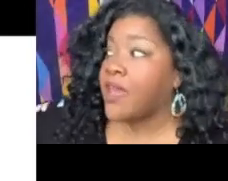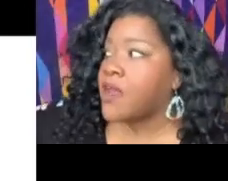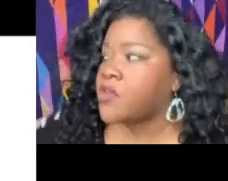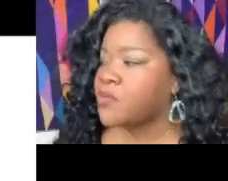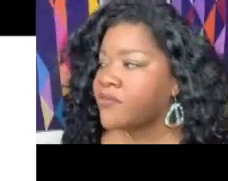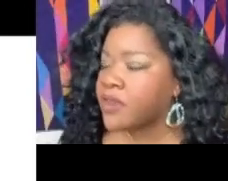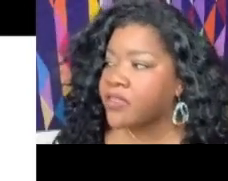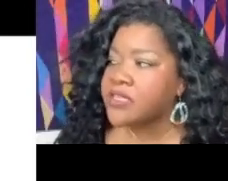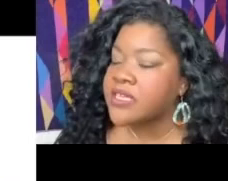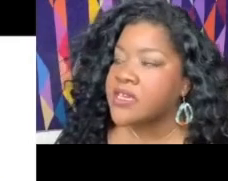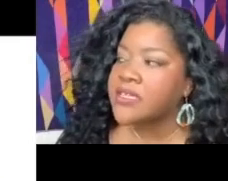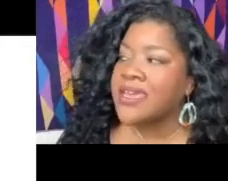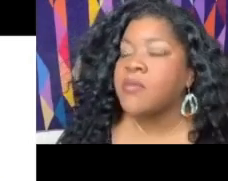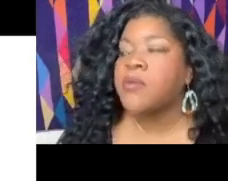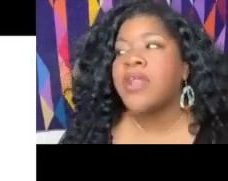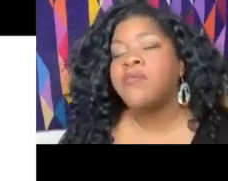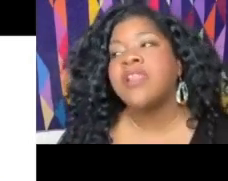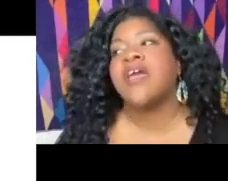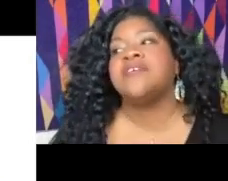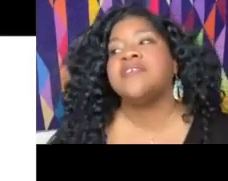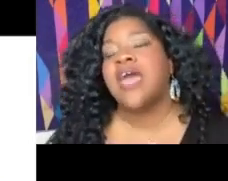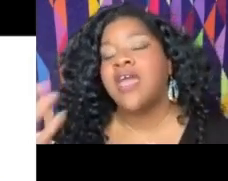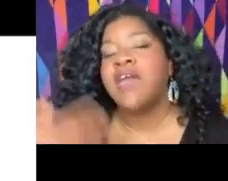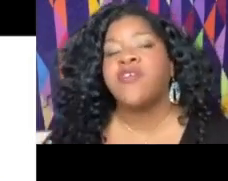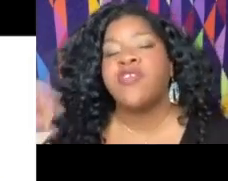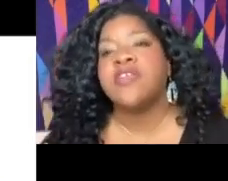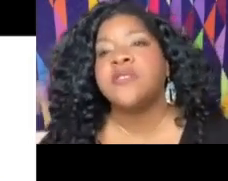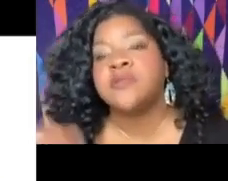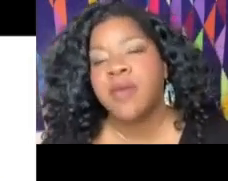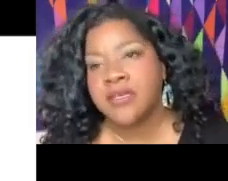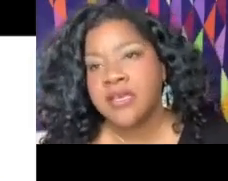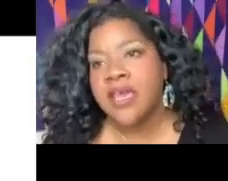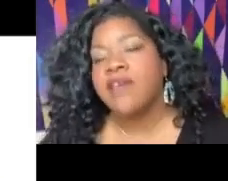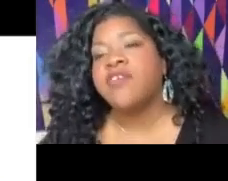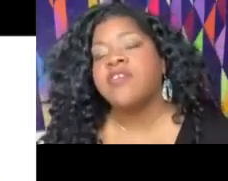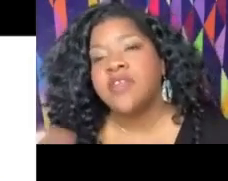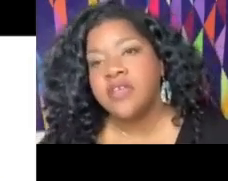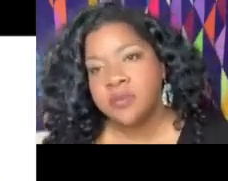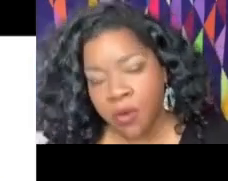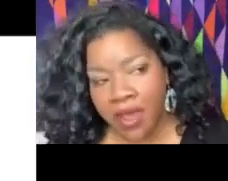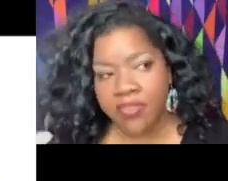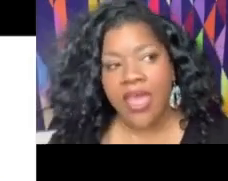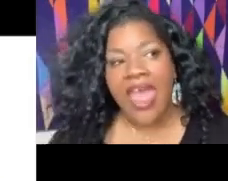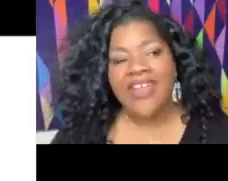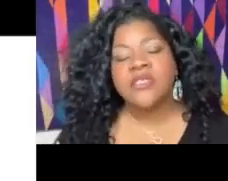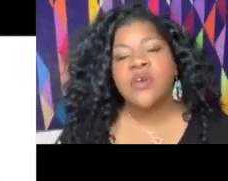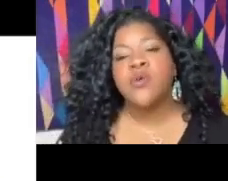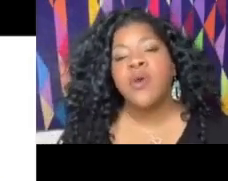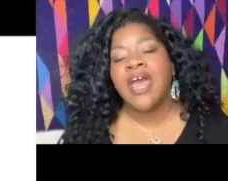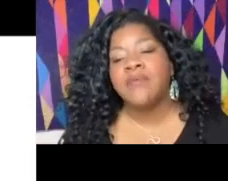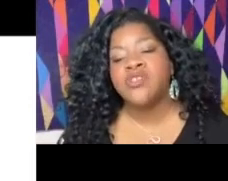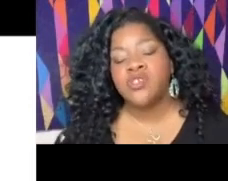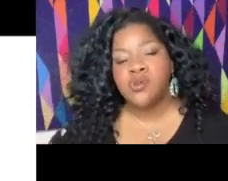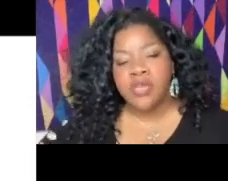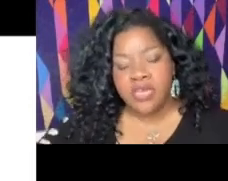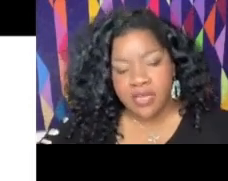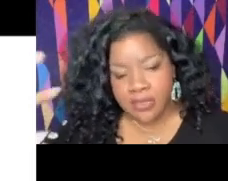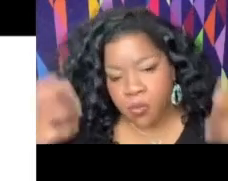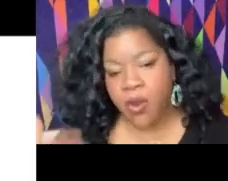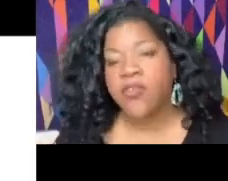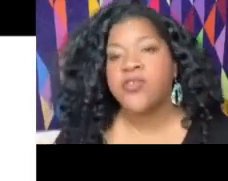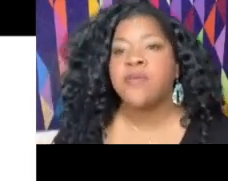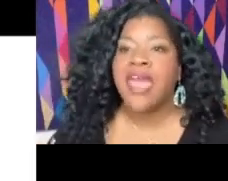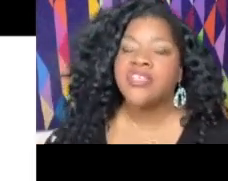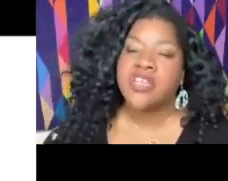believe in care, you believe in all these things. But what I realized is everything needs space, everything needs breath. And so what I would do